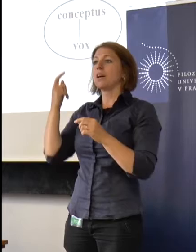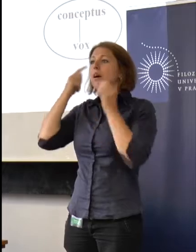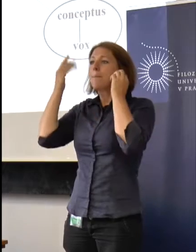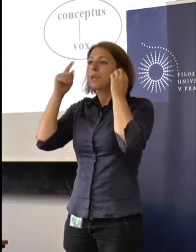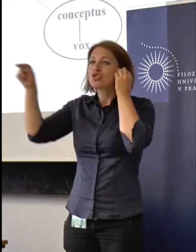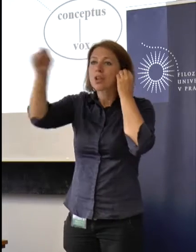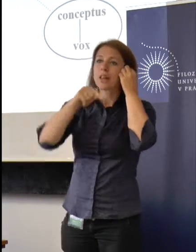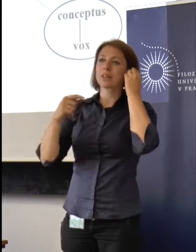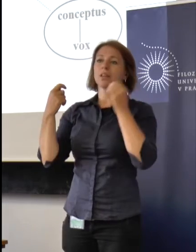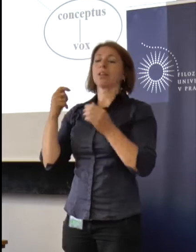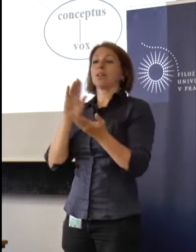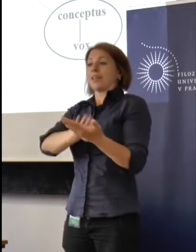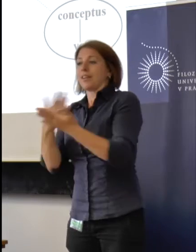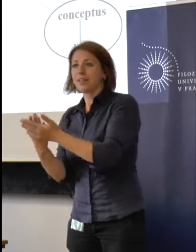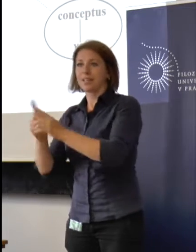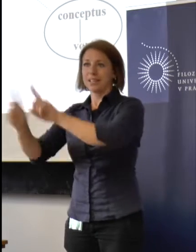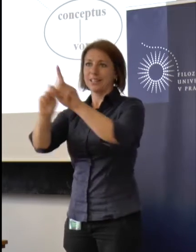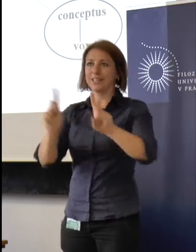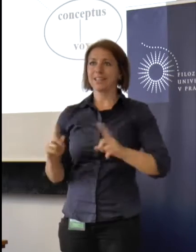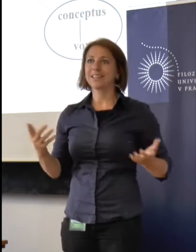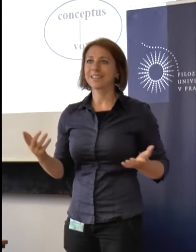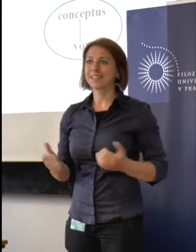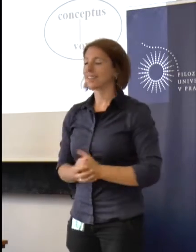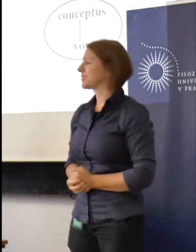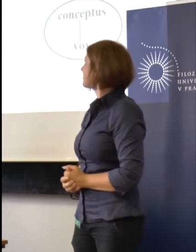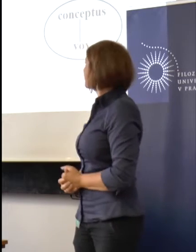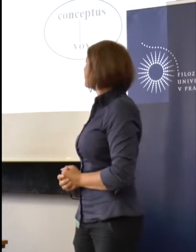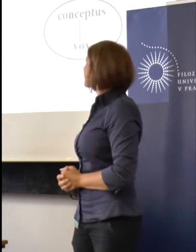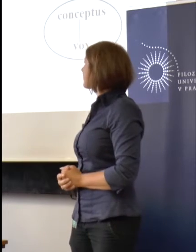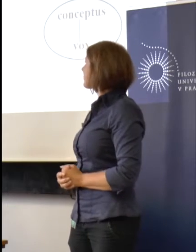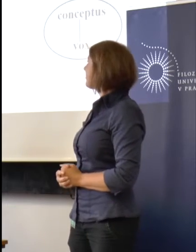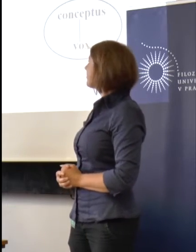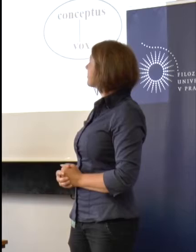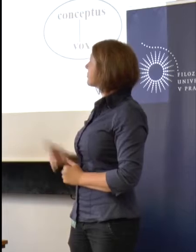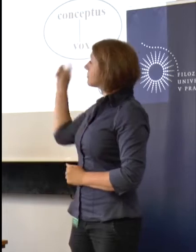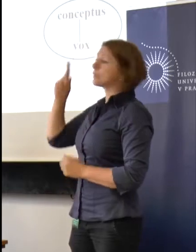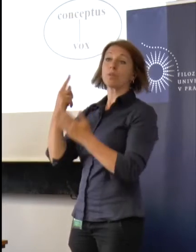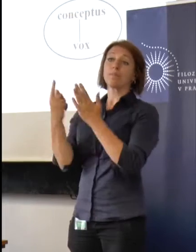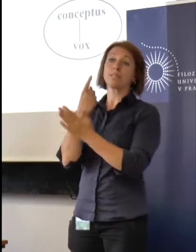that generate those semantic realms. Hence,